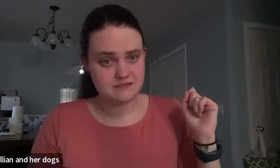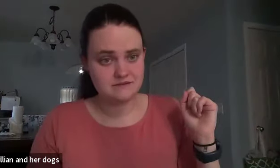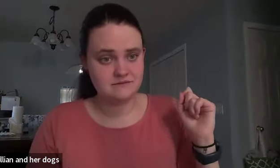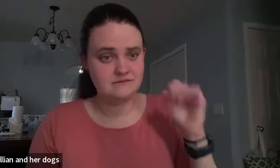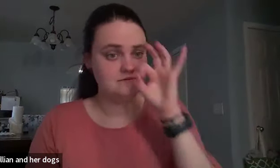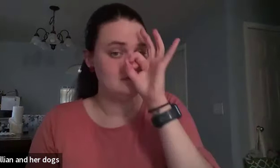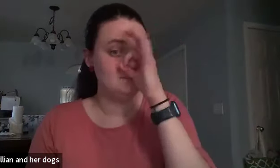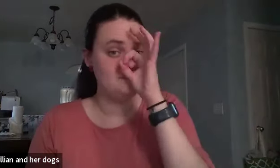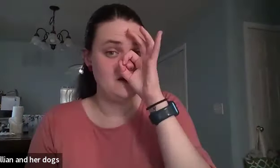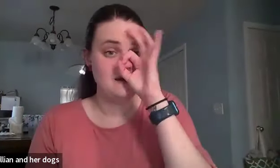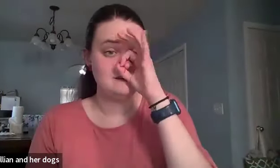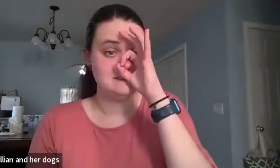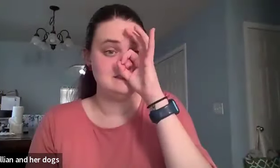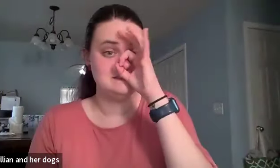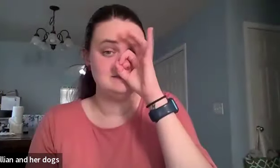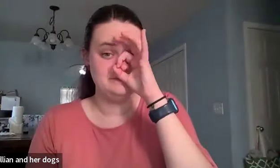Fox, fox.